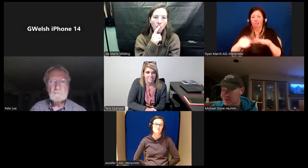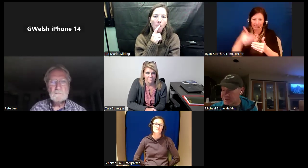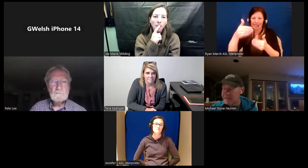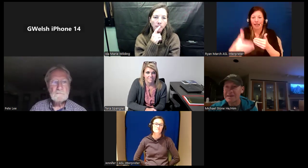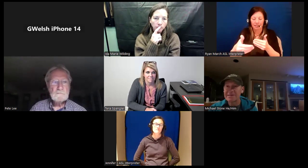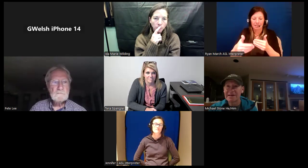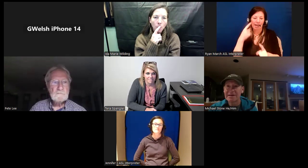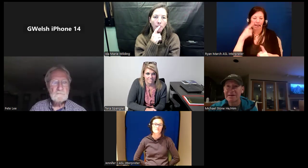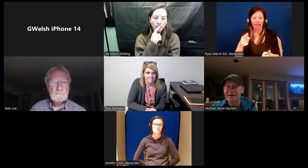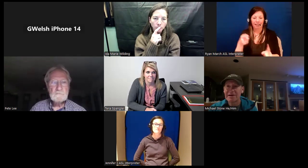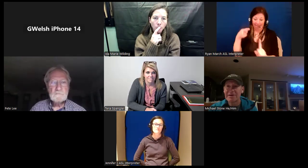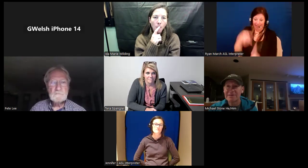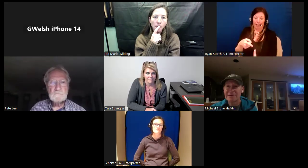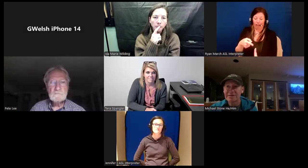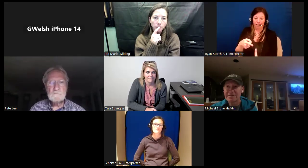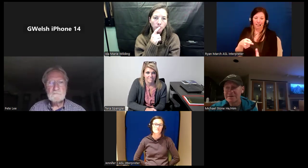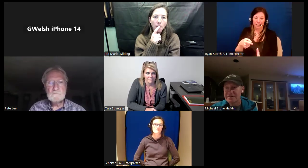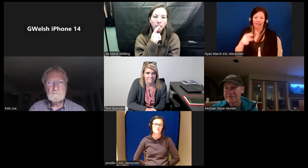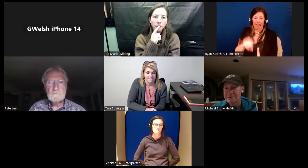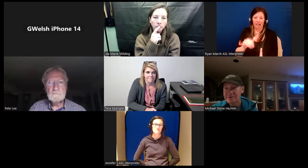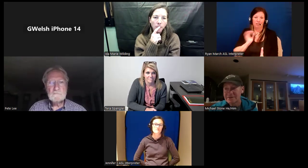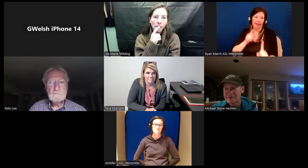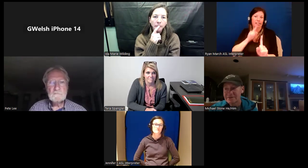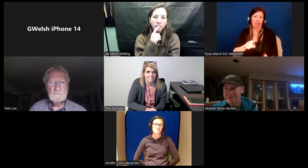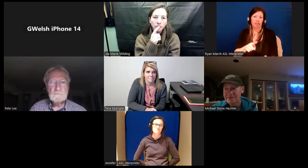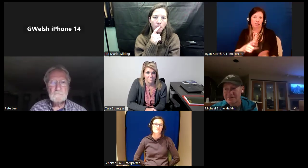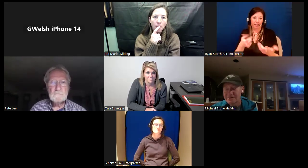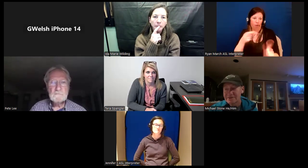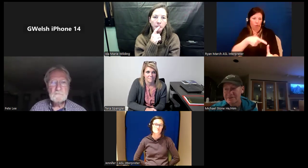think therein lies our answer.